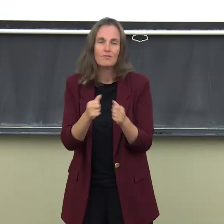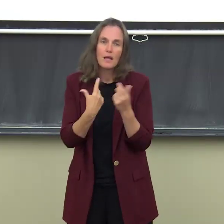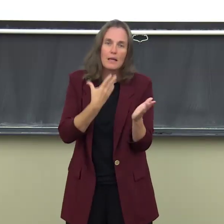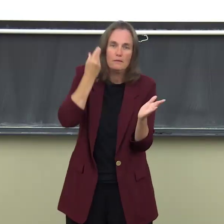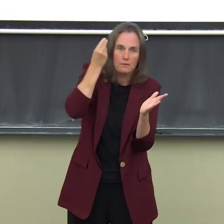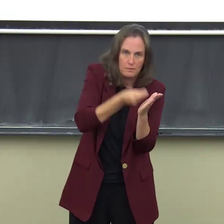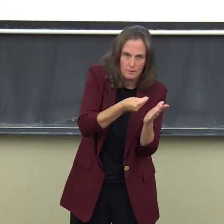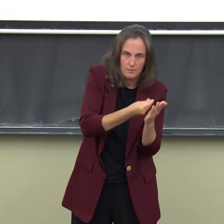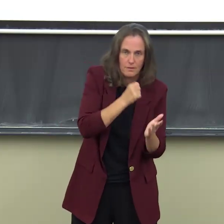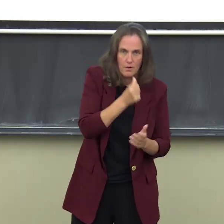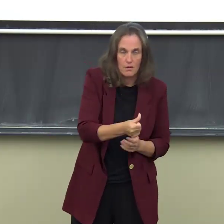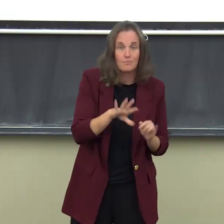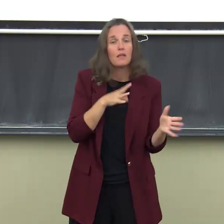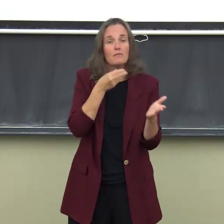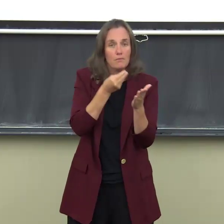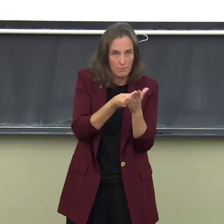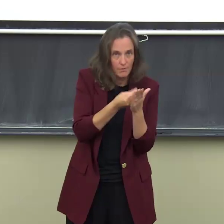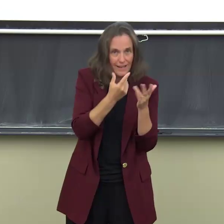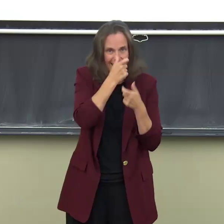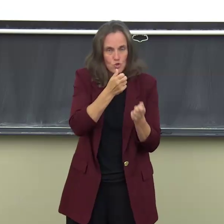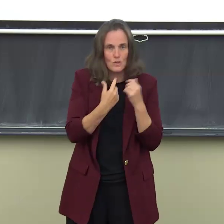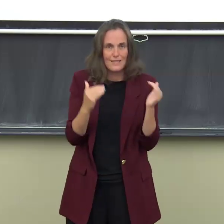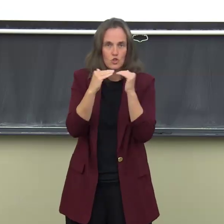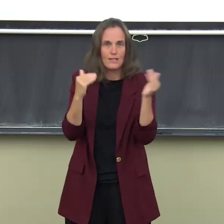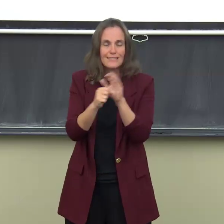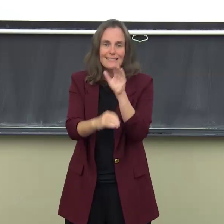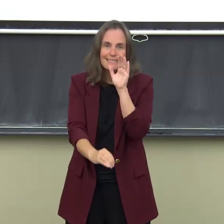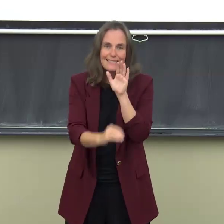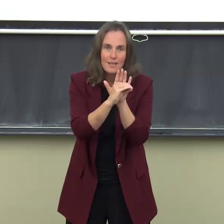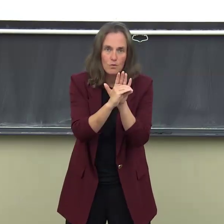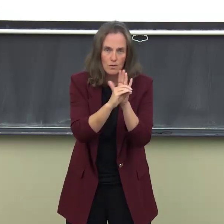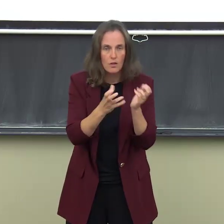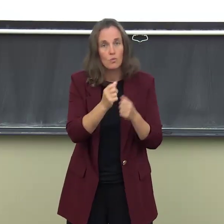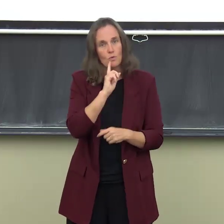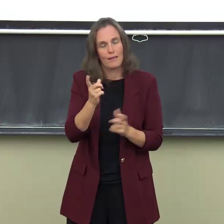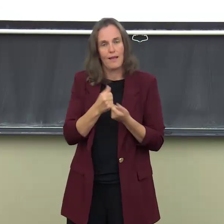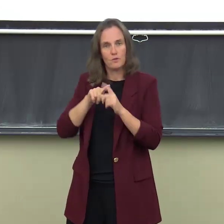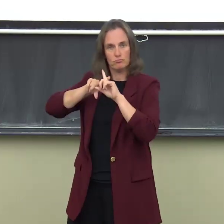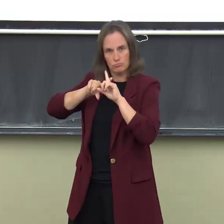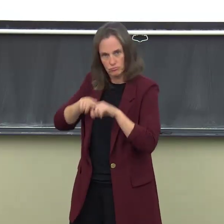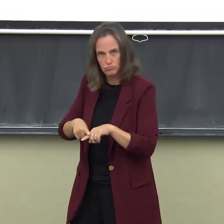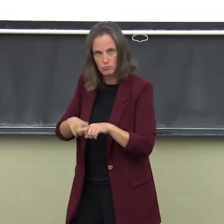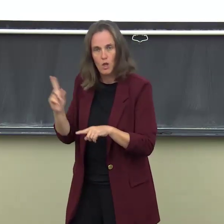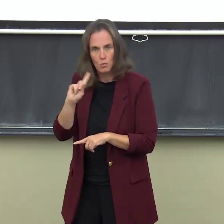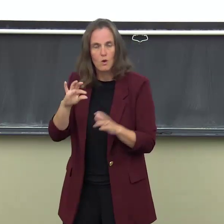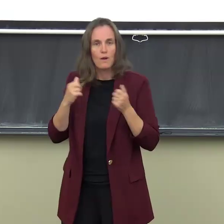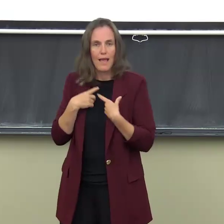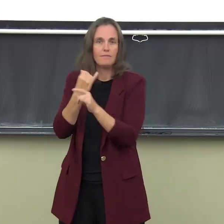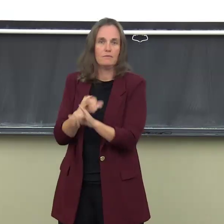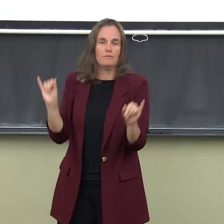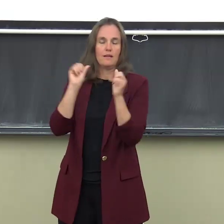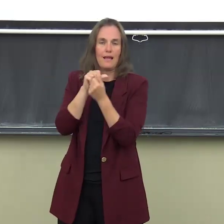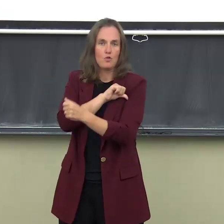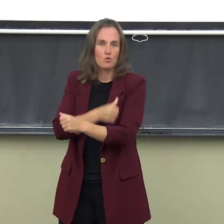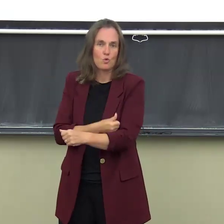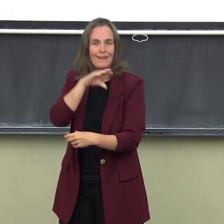in justice is 0, 0, 0, 0. So like we really do have to lean into where we have agency and authority outside of that